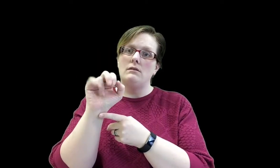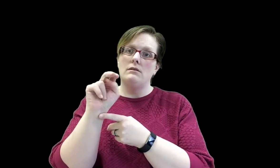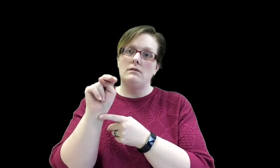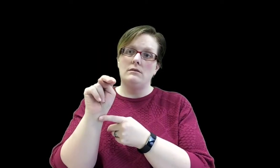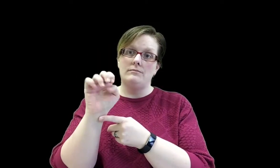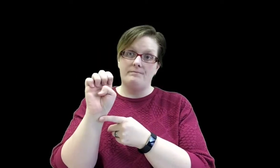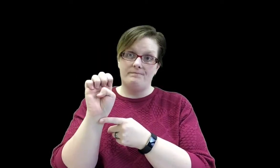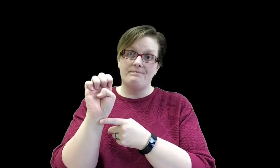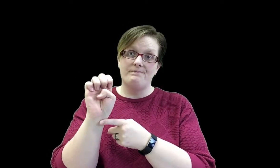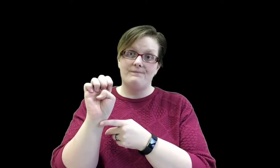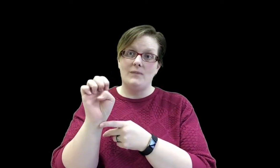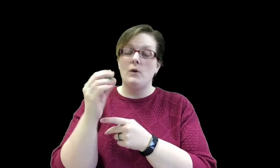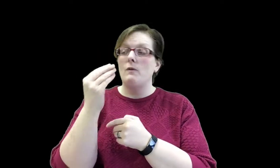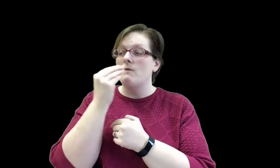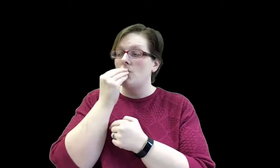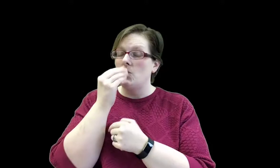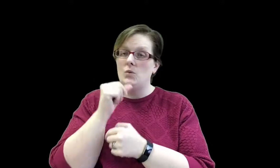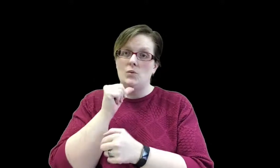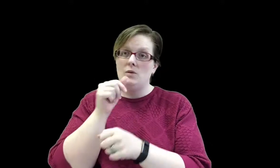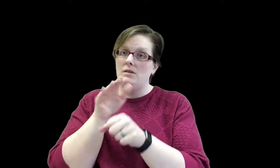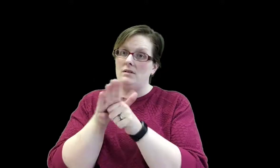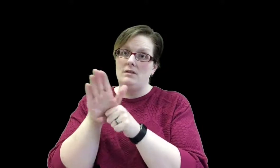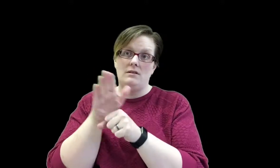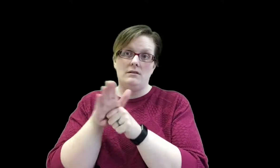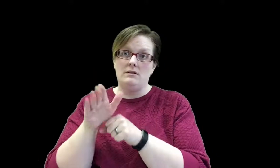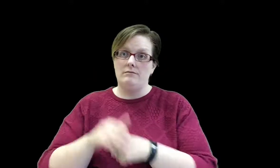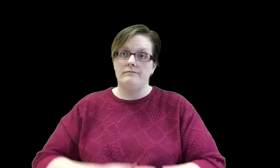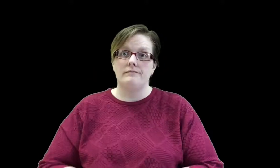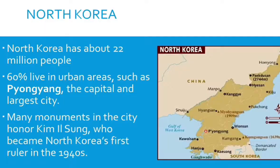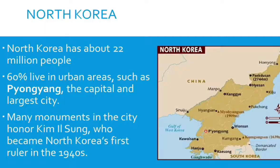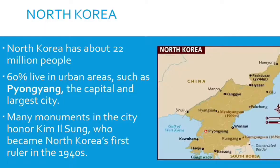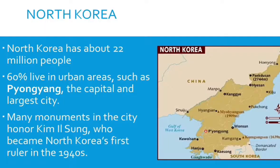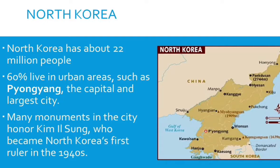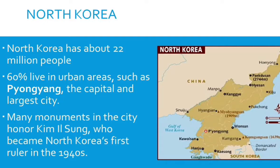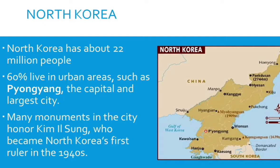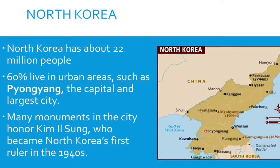is called famine. It means they don't have enough food.